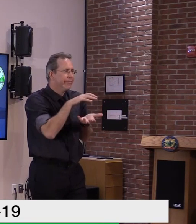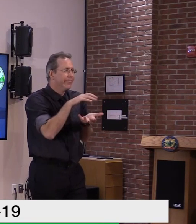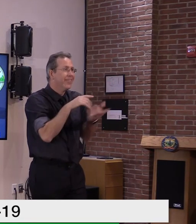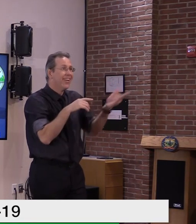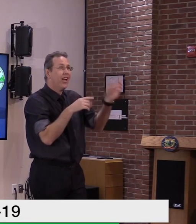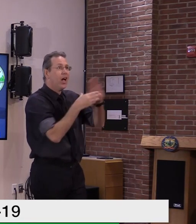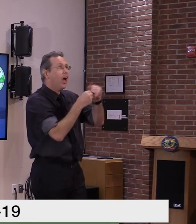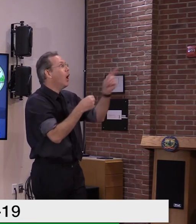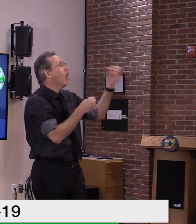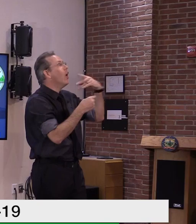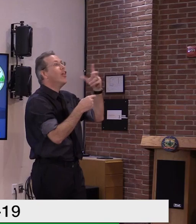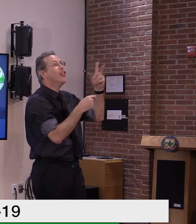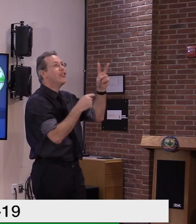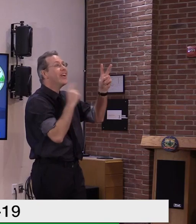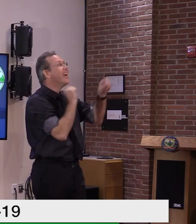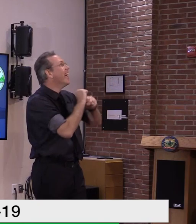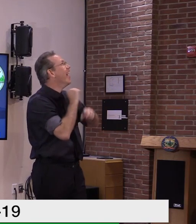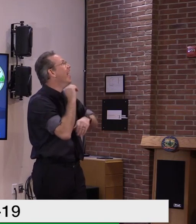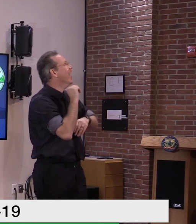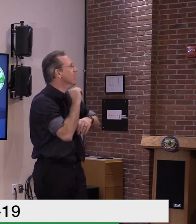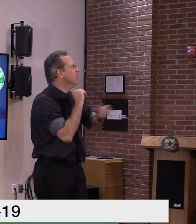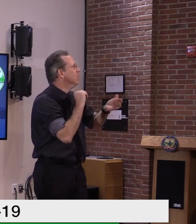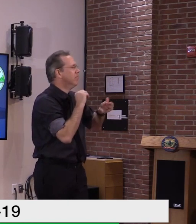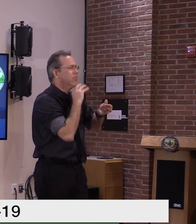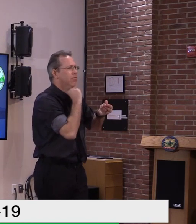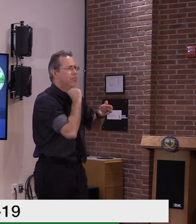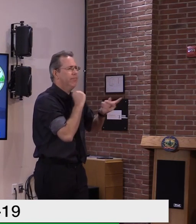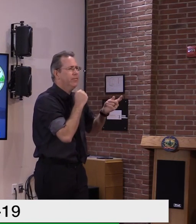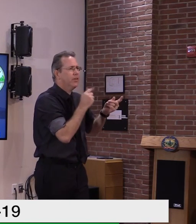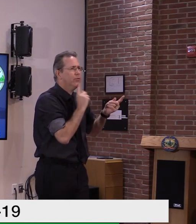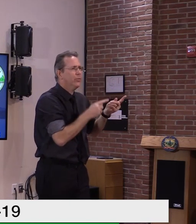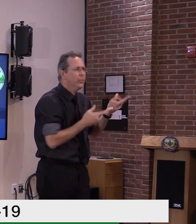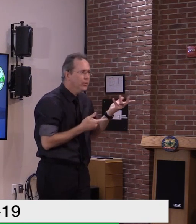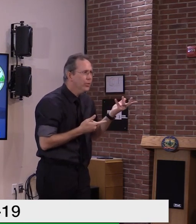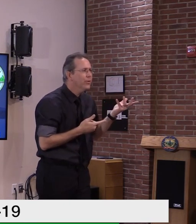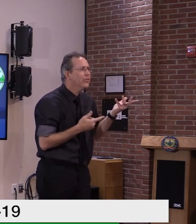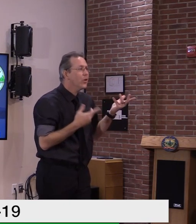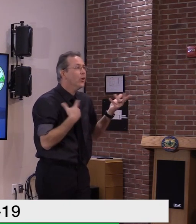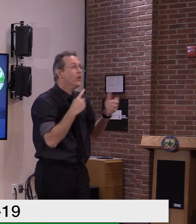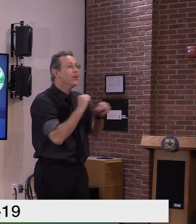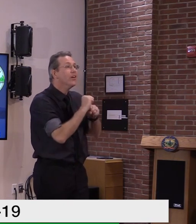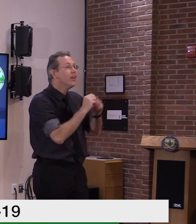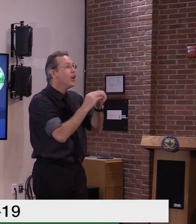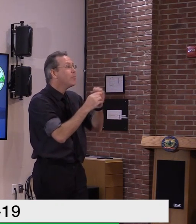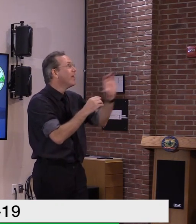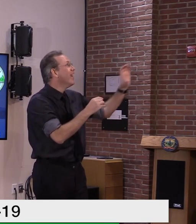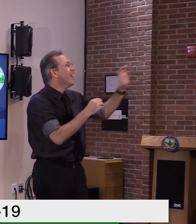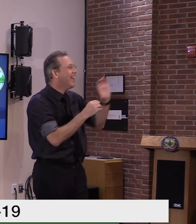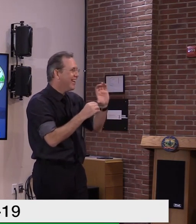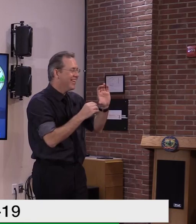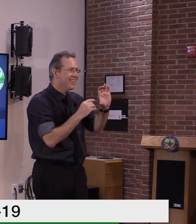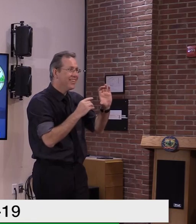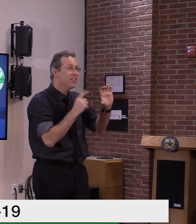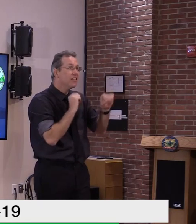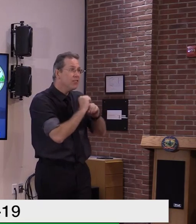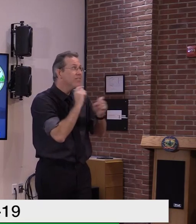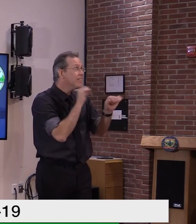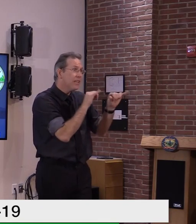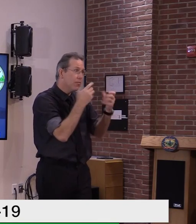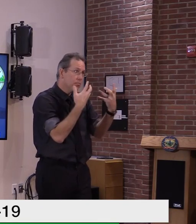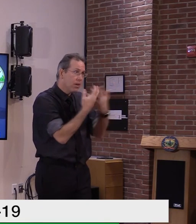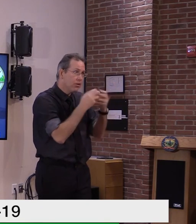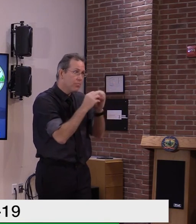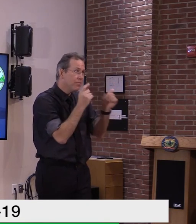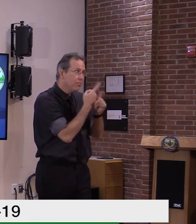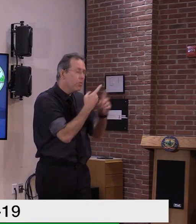them into the state, Kat, what we do is get them out as quickly as possible. Some of those are the allocation for the long-term